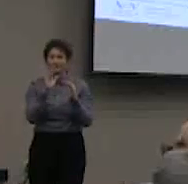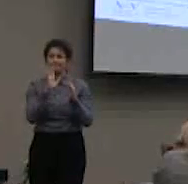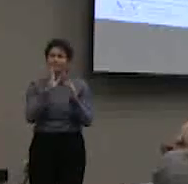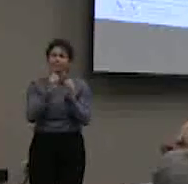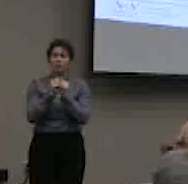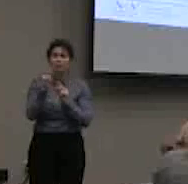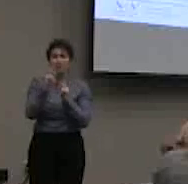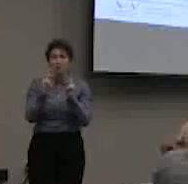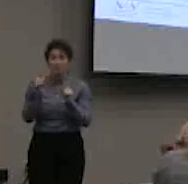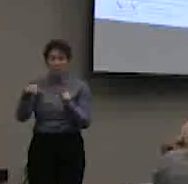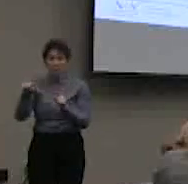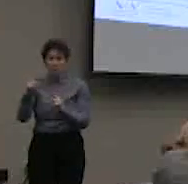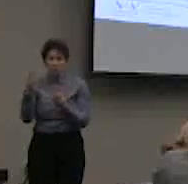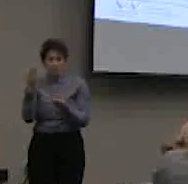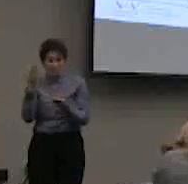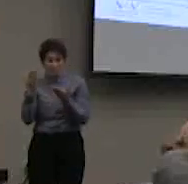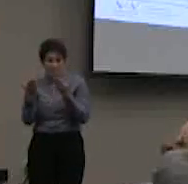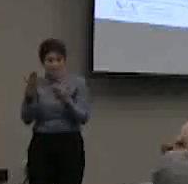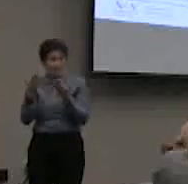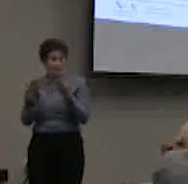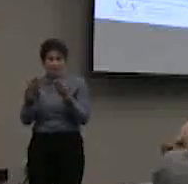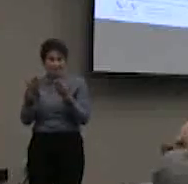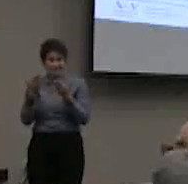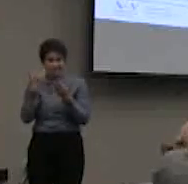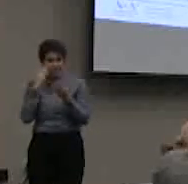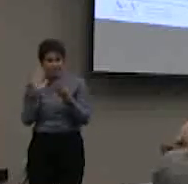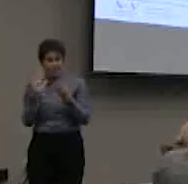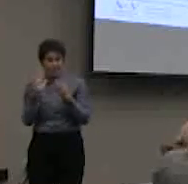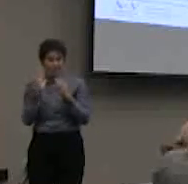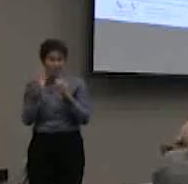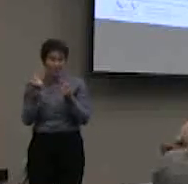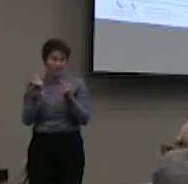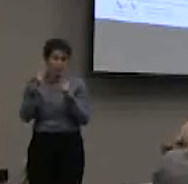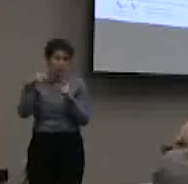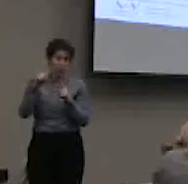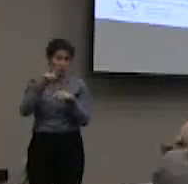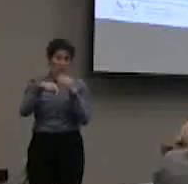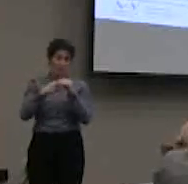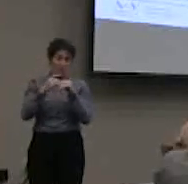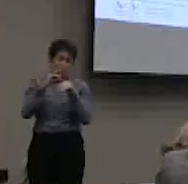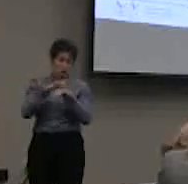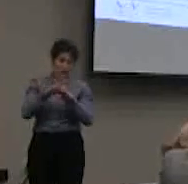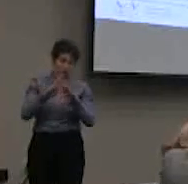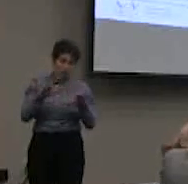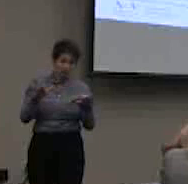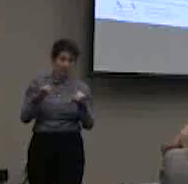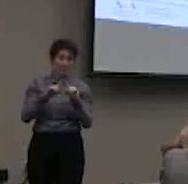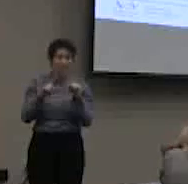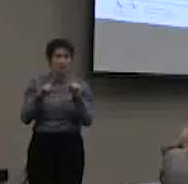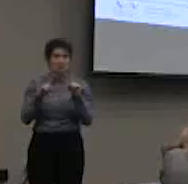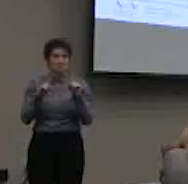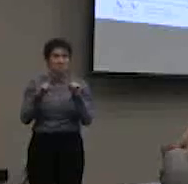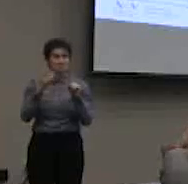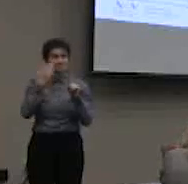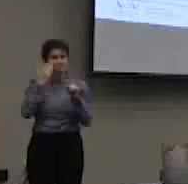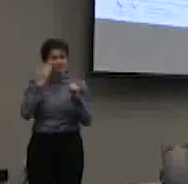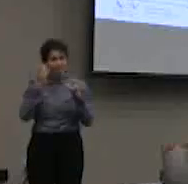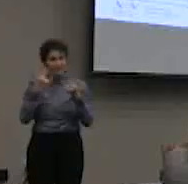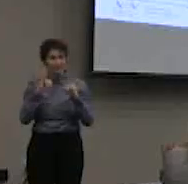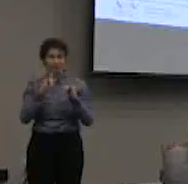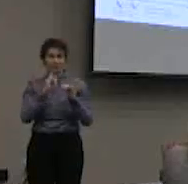may not know as much as you do about early childhood, but are still very important for the decision-making